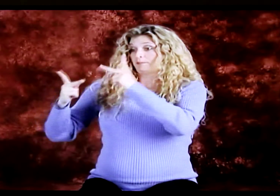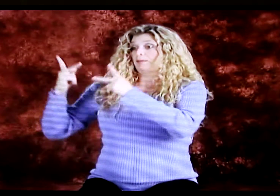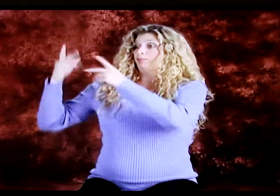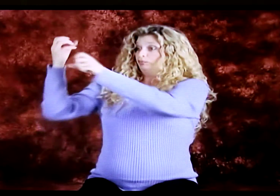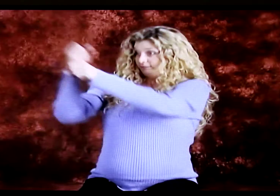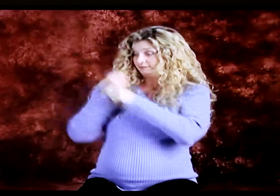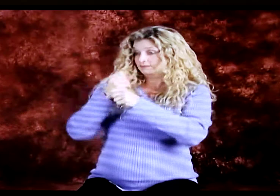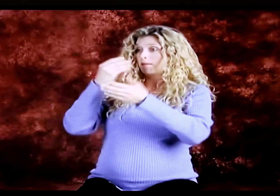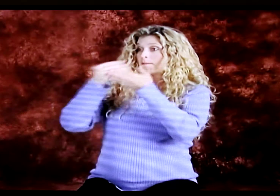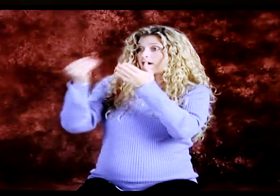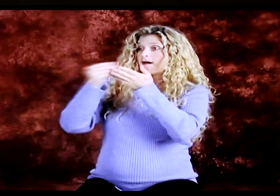And